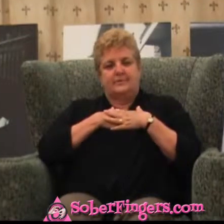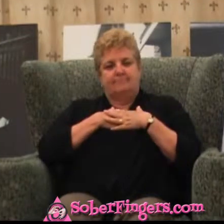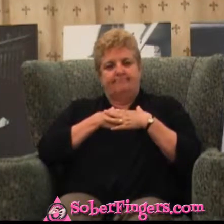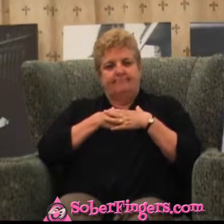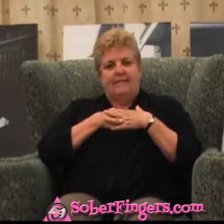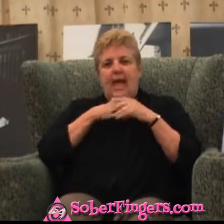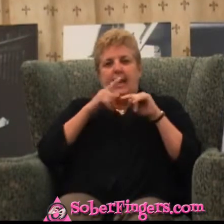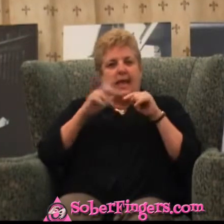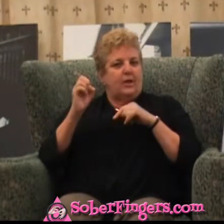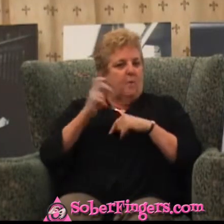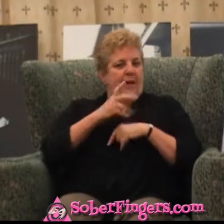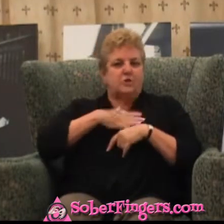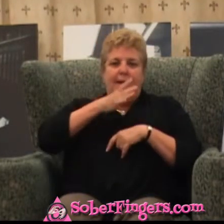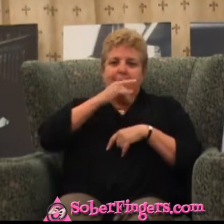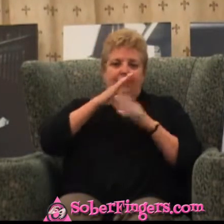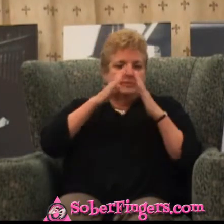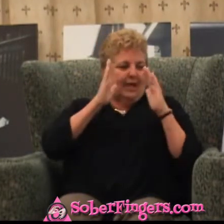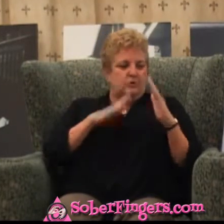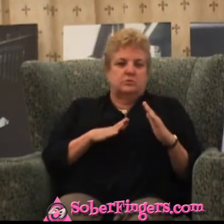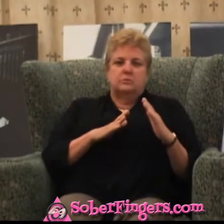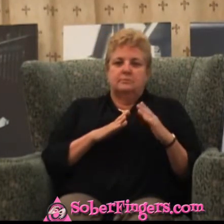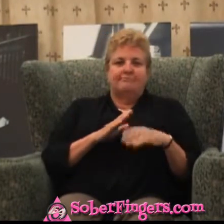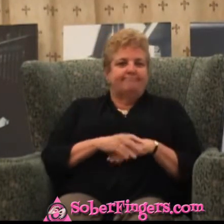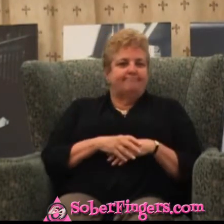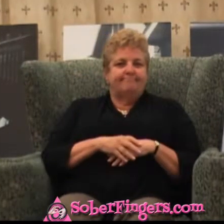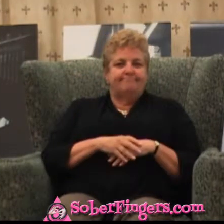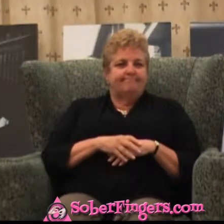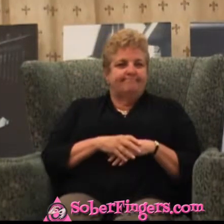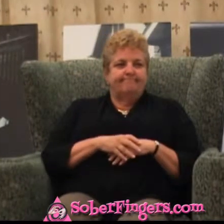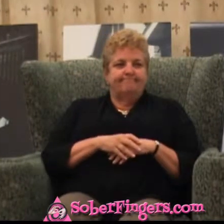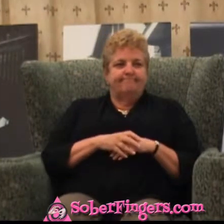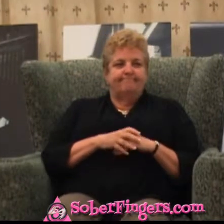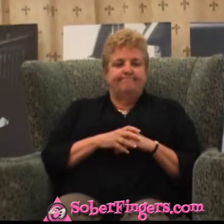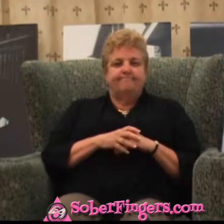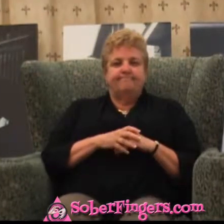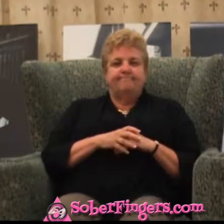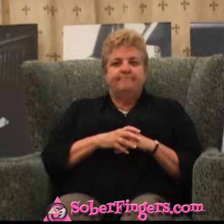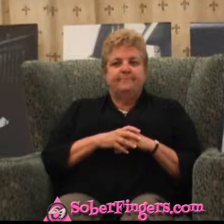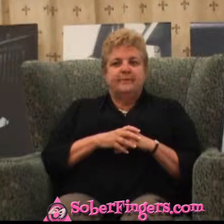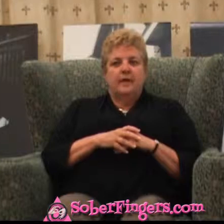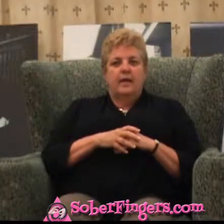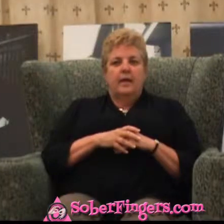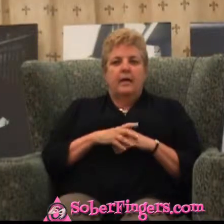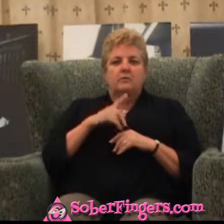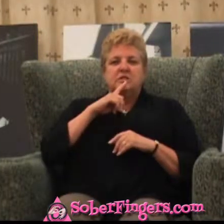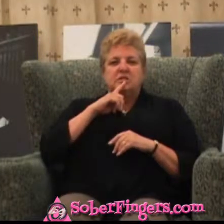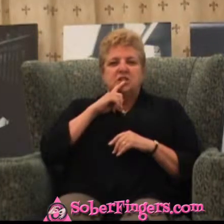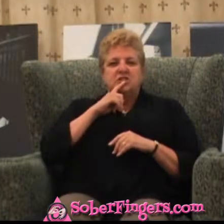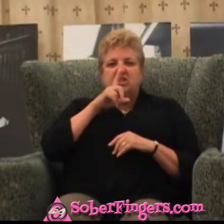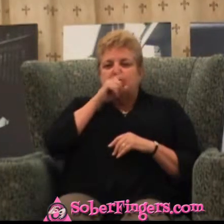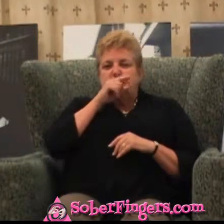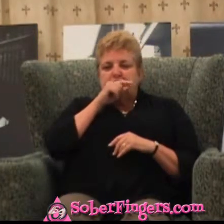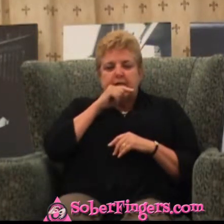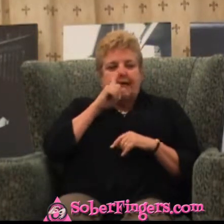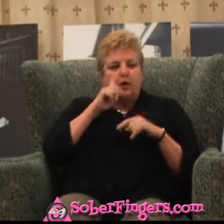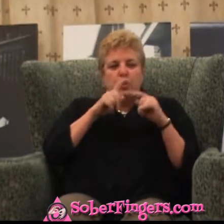house. That's the last place that I could go. And I was such a coward, I couldn't even go in the store and